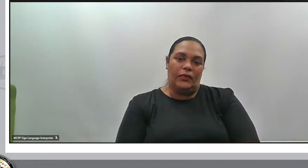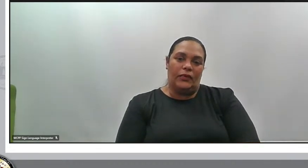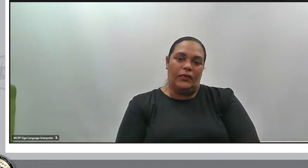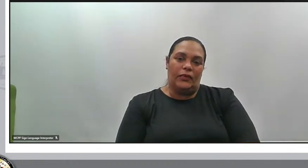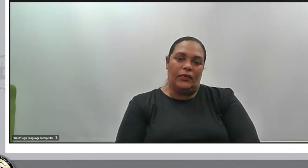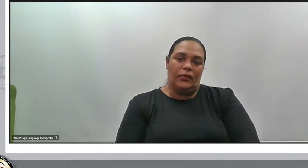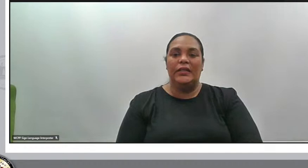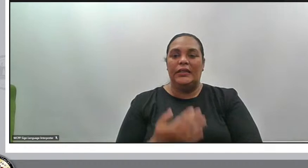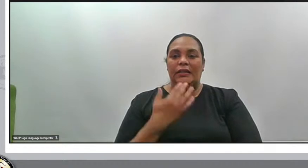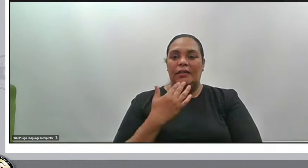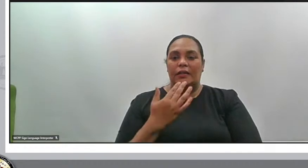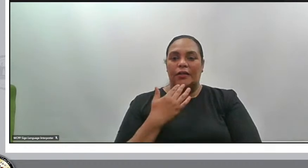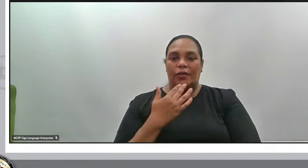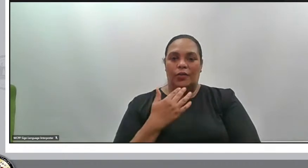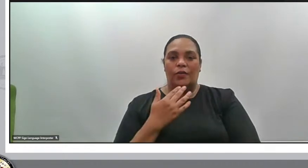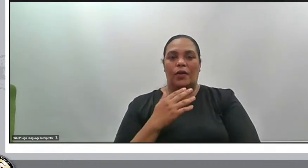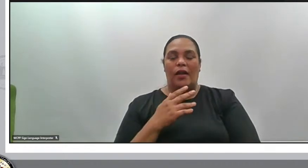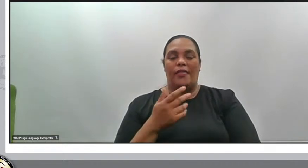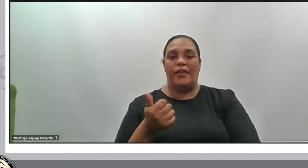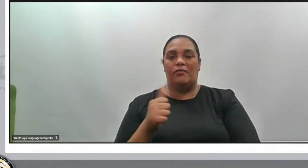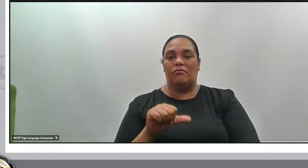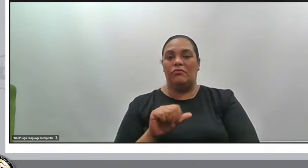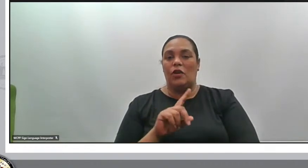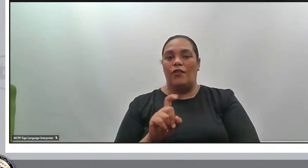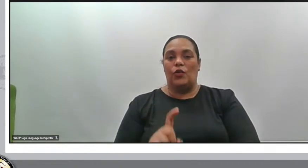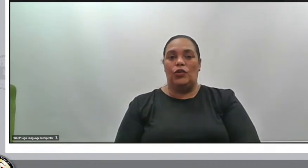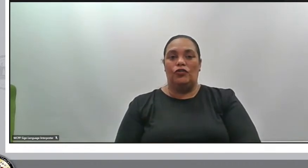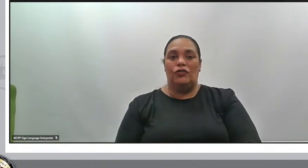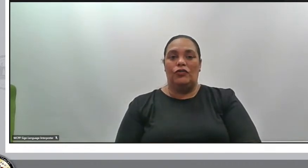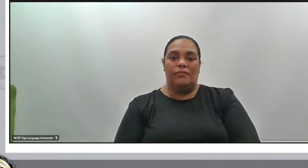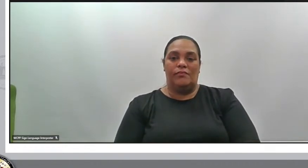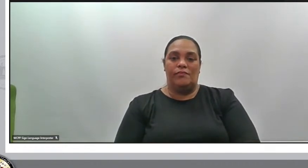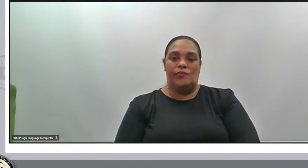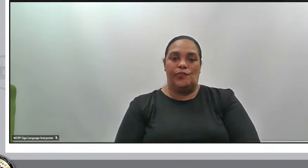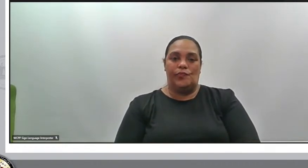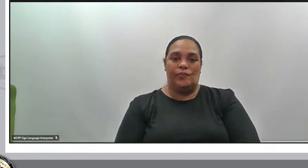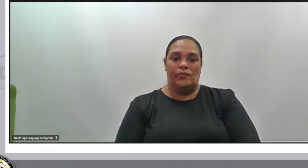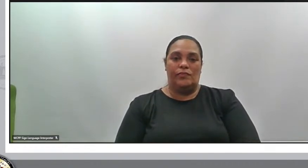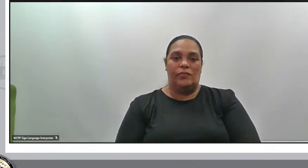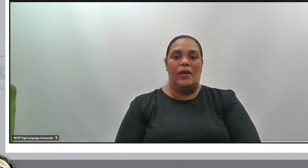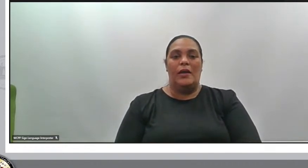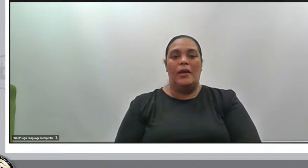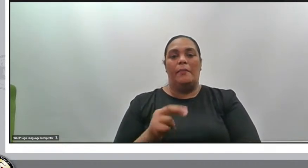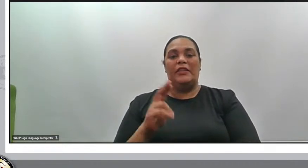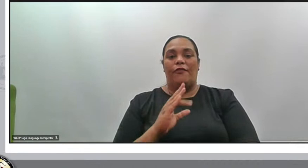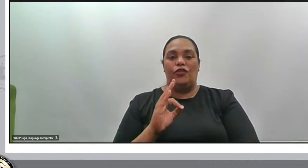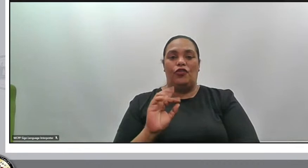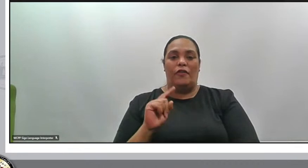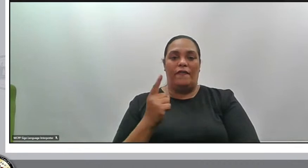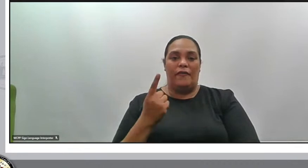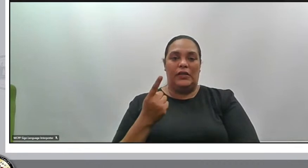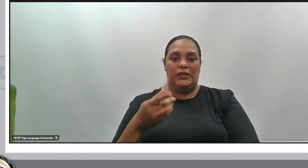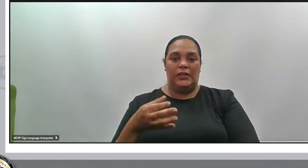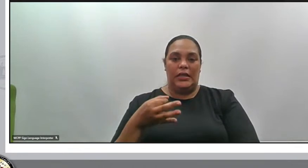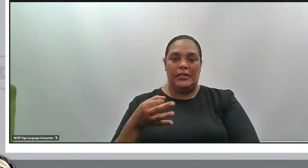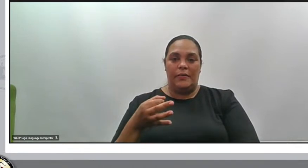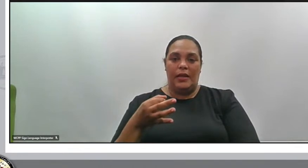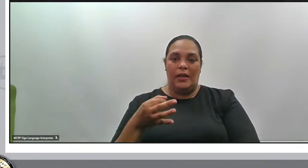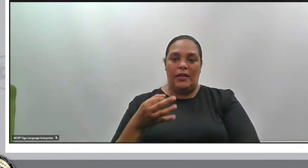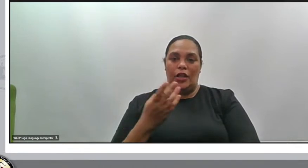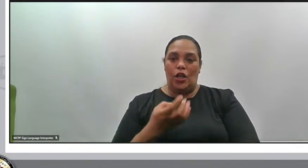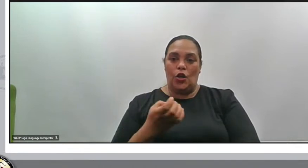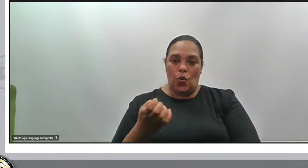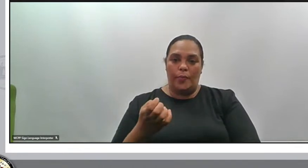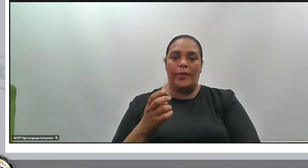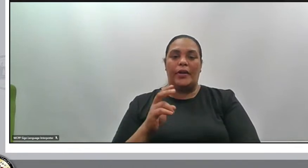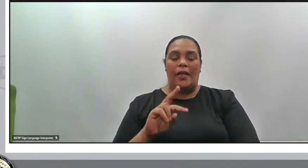Thank you. Then the remainder of the questions. Chairperson, Ms. Fushia first on the equipment, and